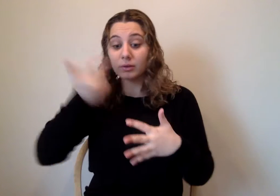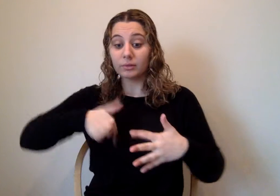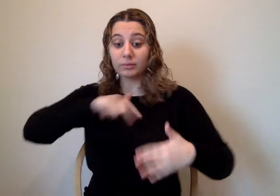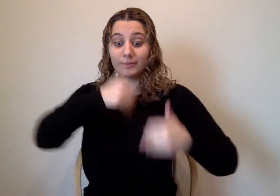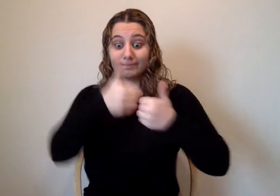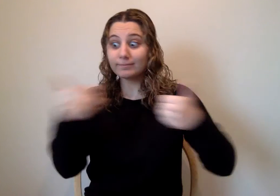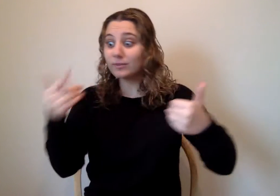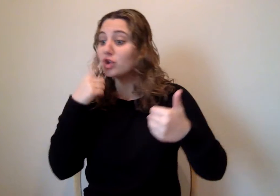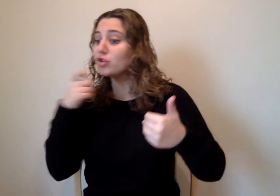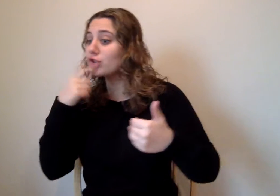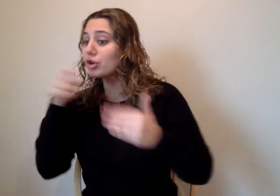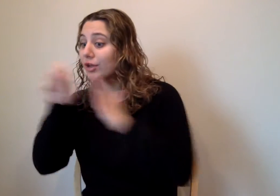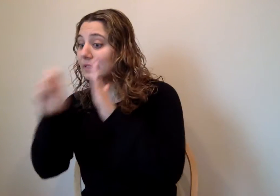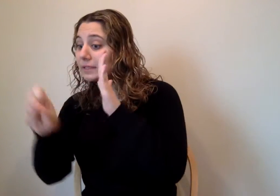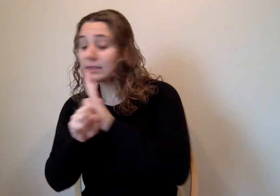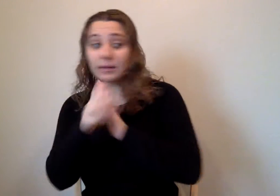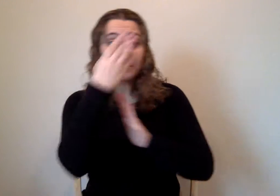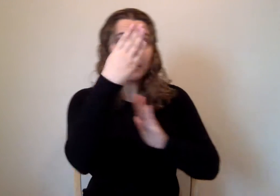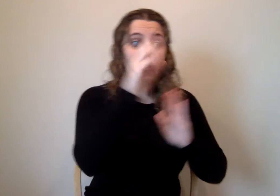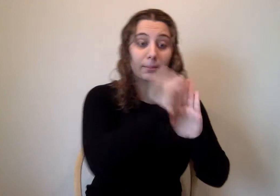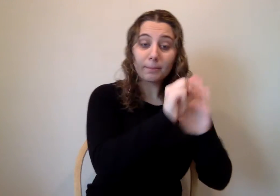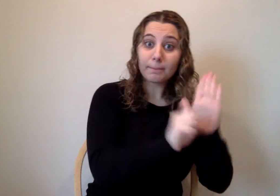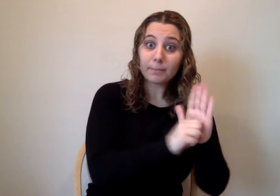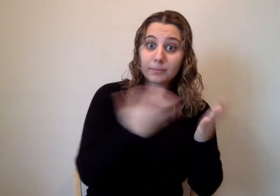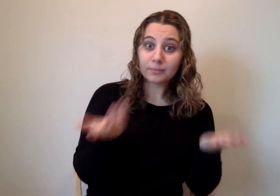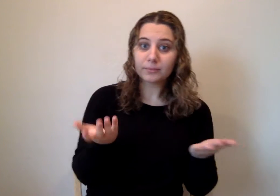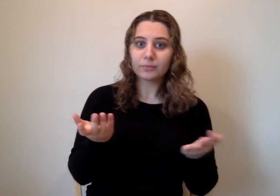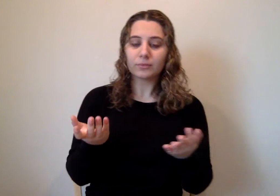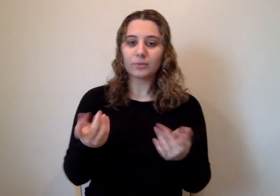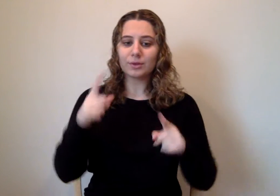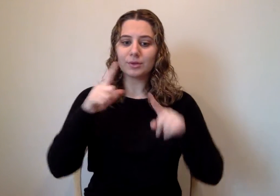Divided almost to the point where we're uncivil, depending on which side you live in.